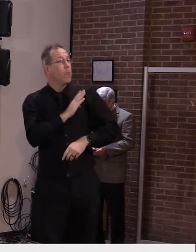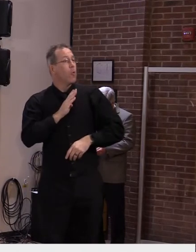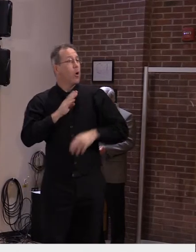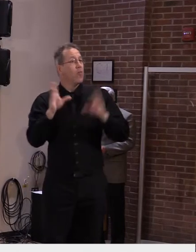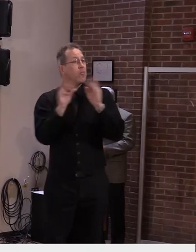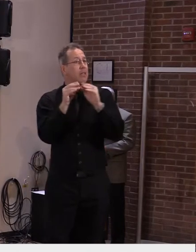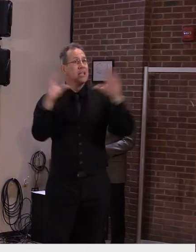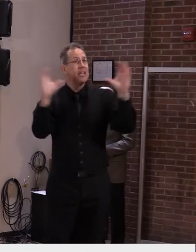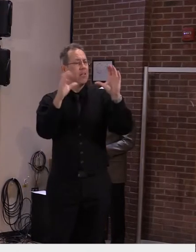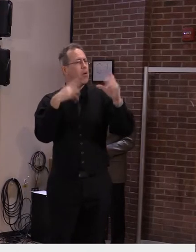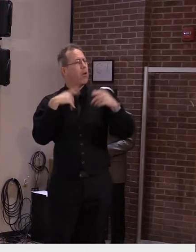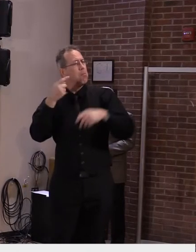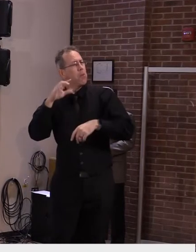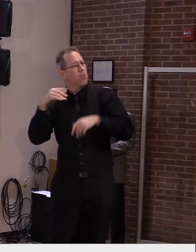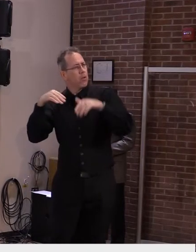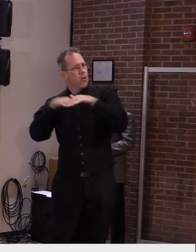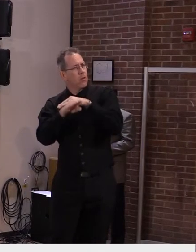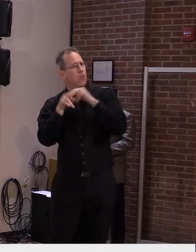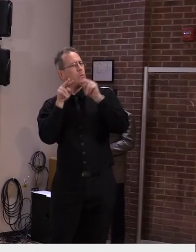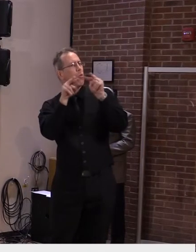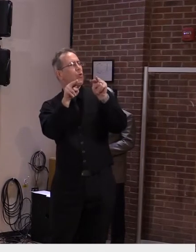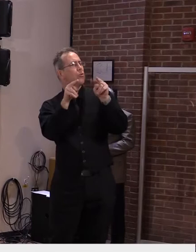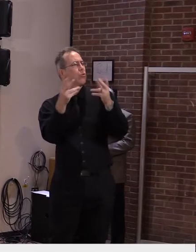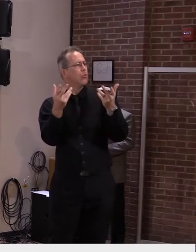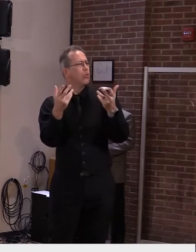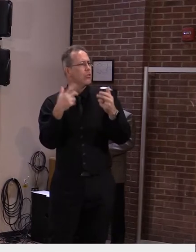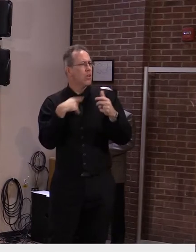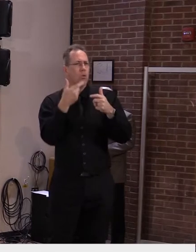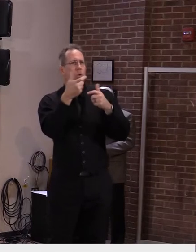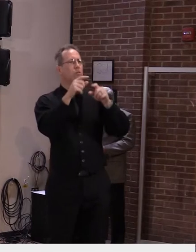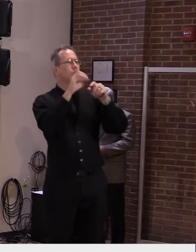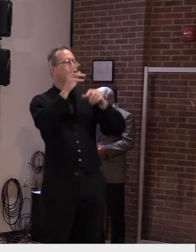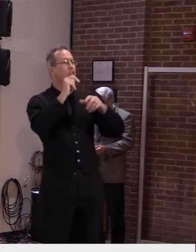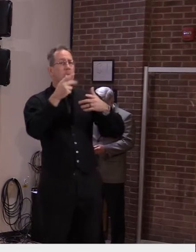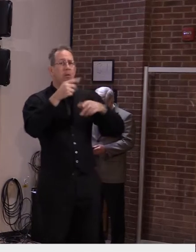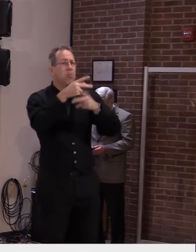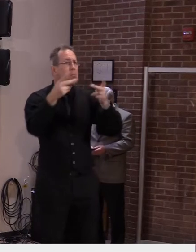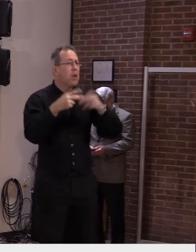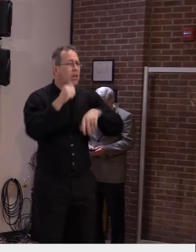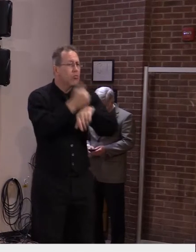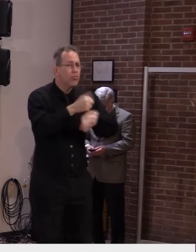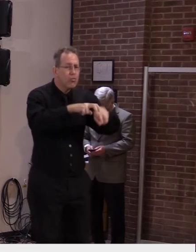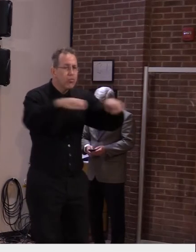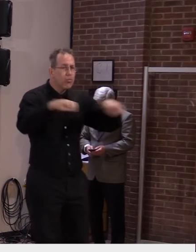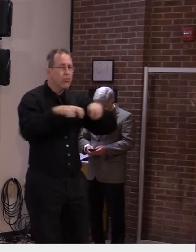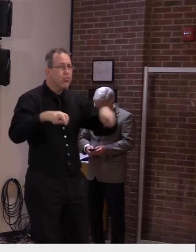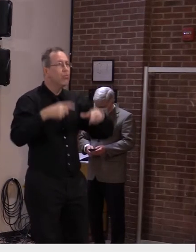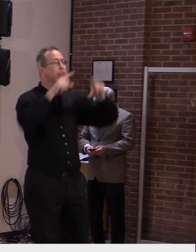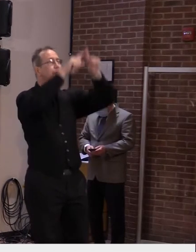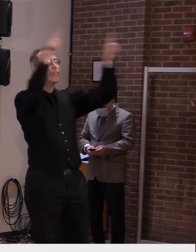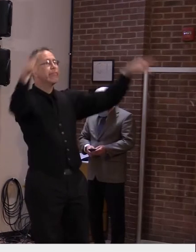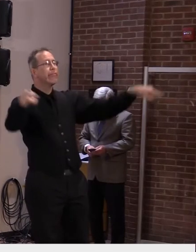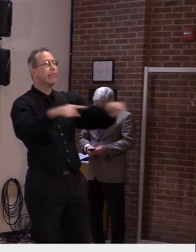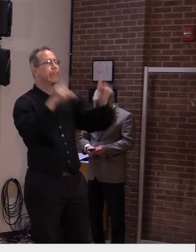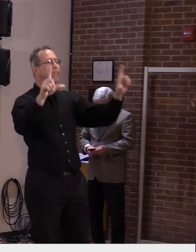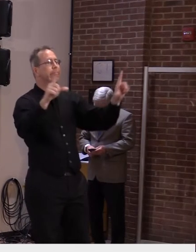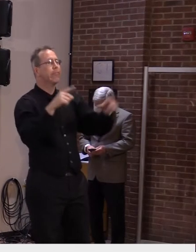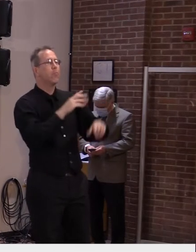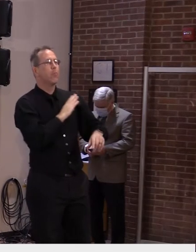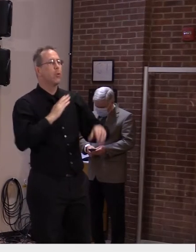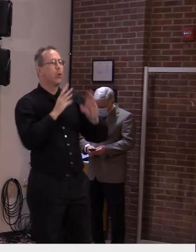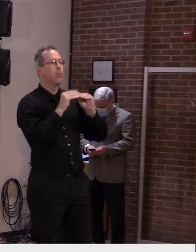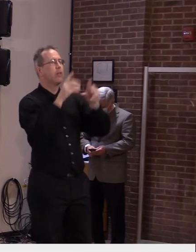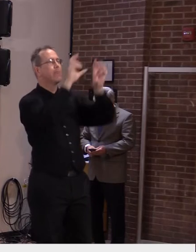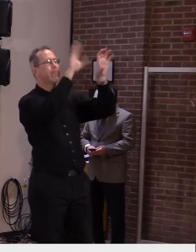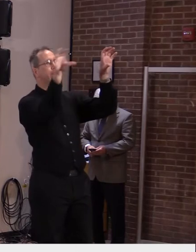I guess they're asking, this is creating a logistical problem for many boards, and is there anything at your